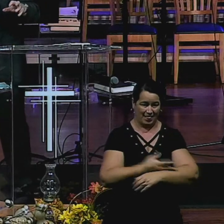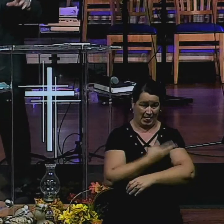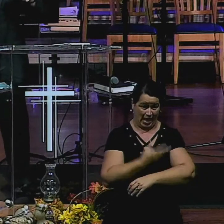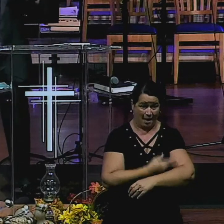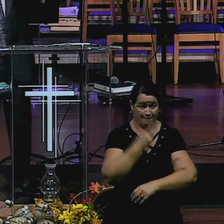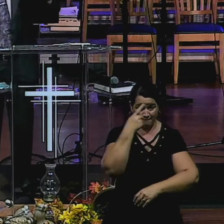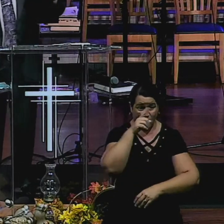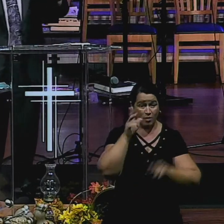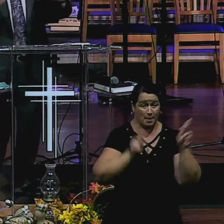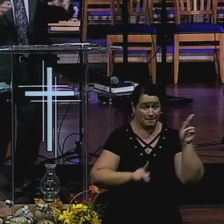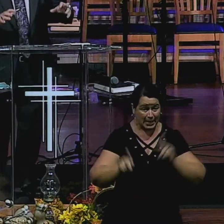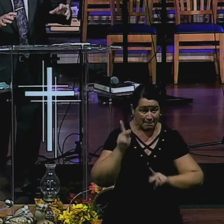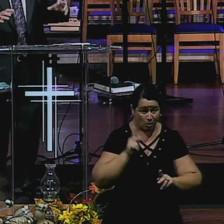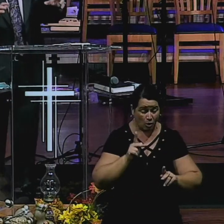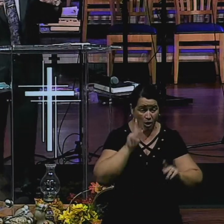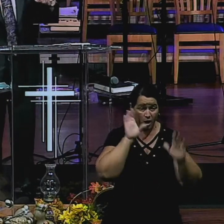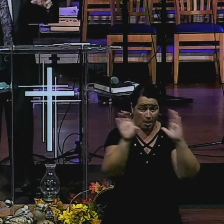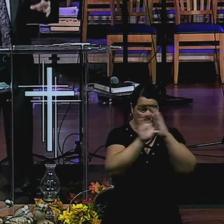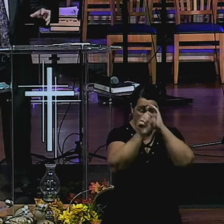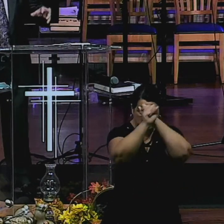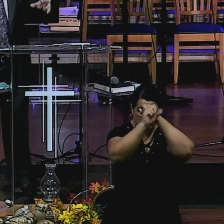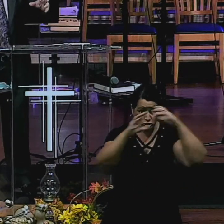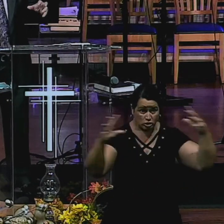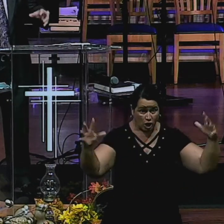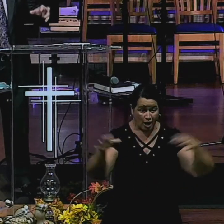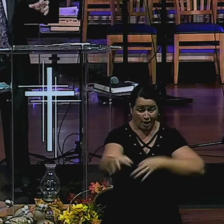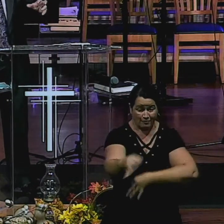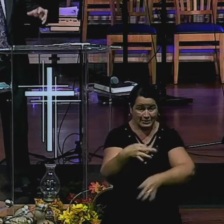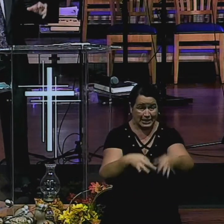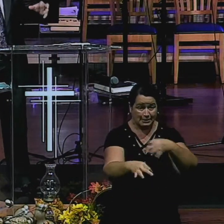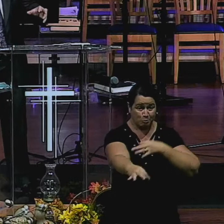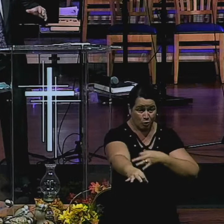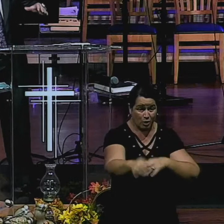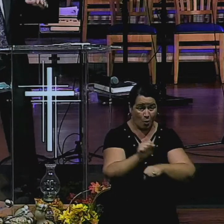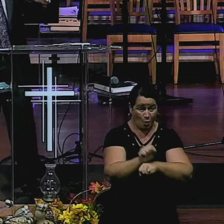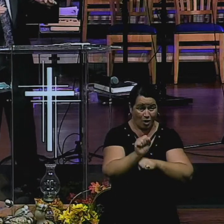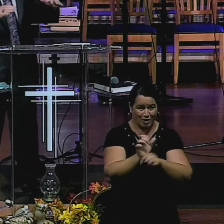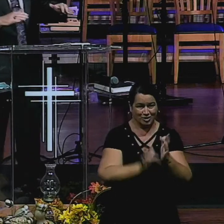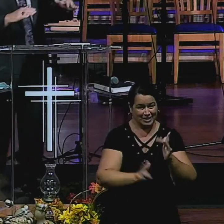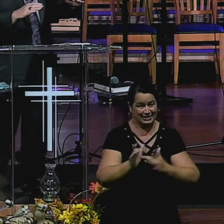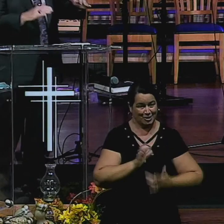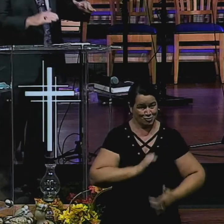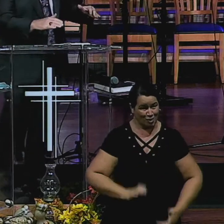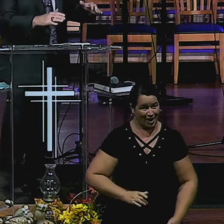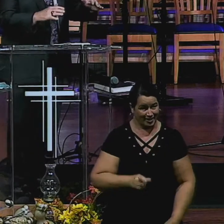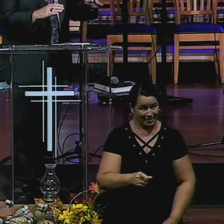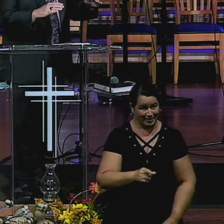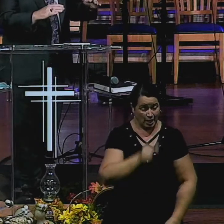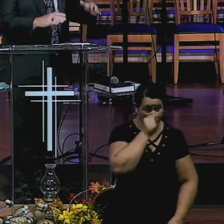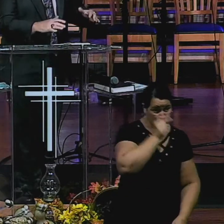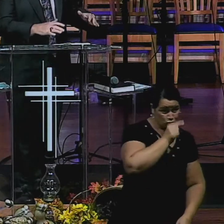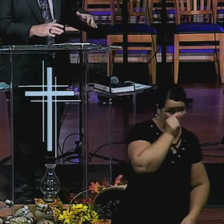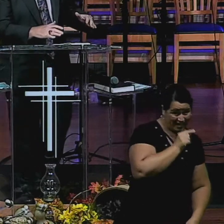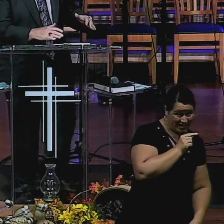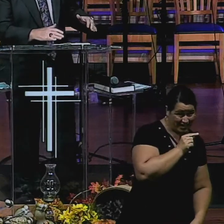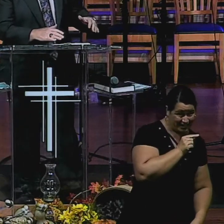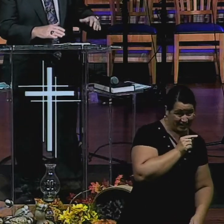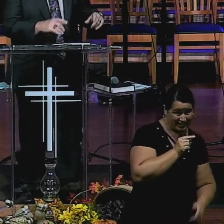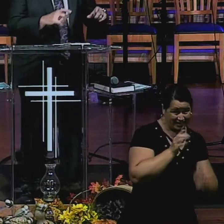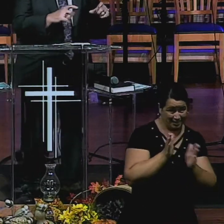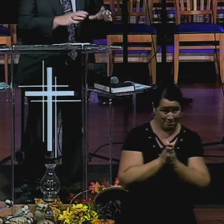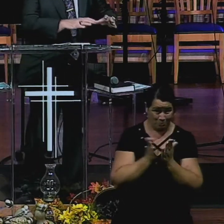of the people. It was a picture of the substitutionary atoning work of Jesus Christ. And in the Greek